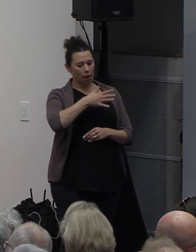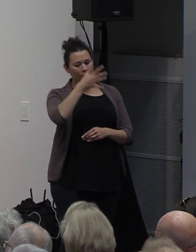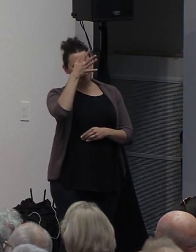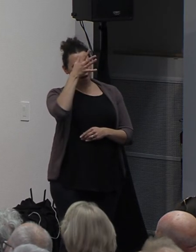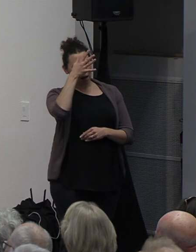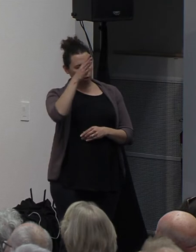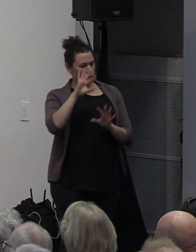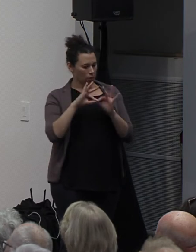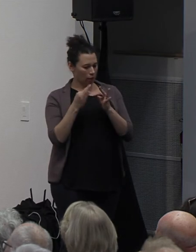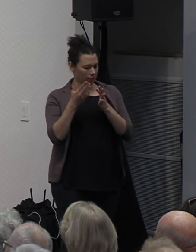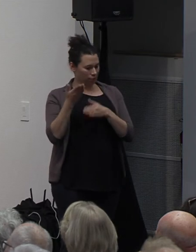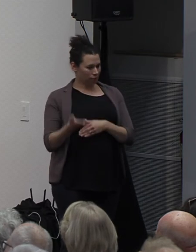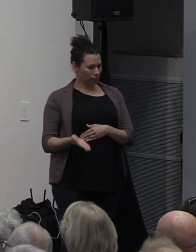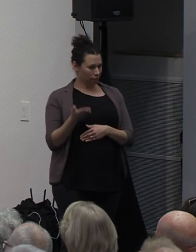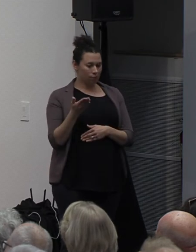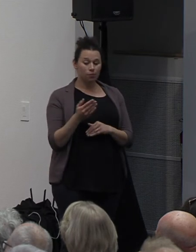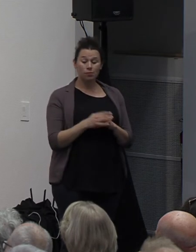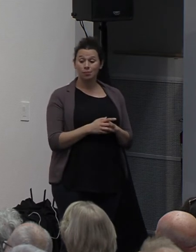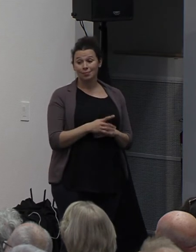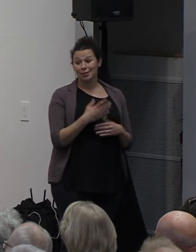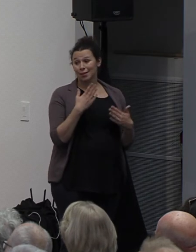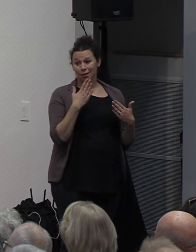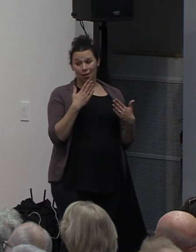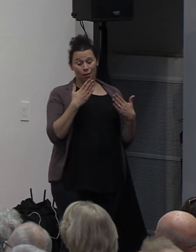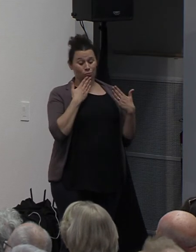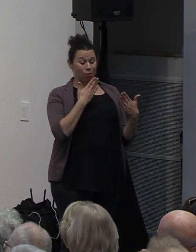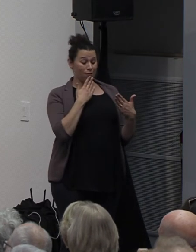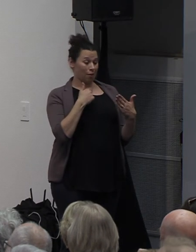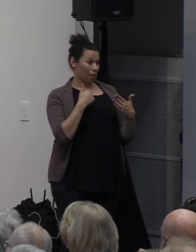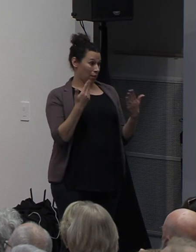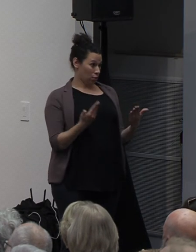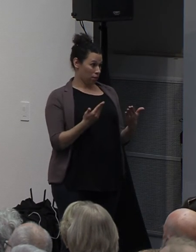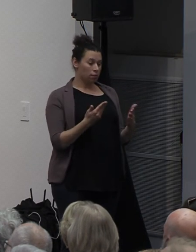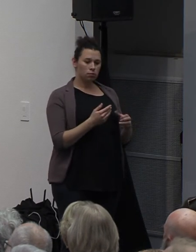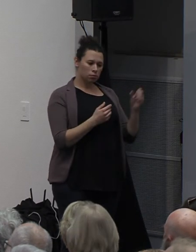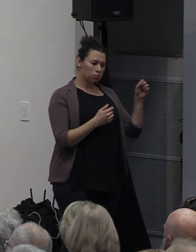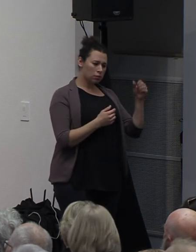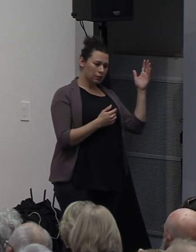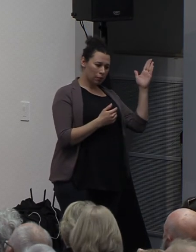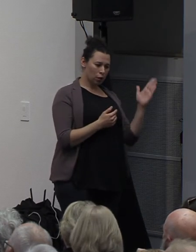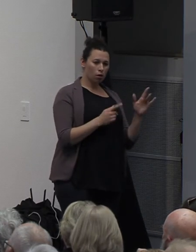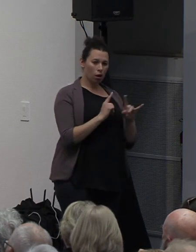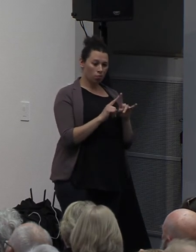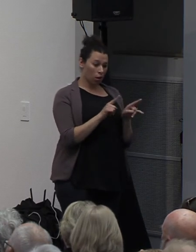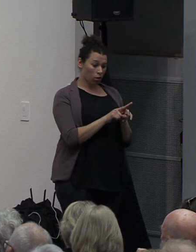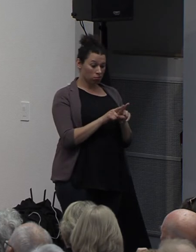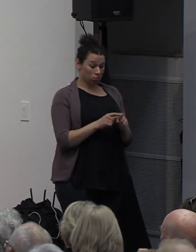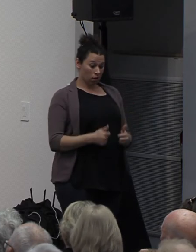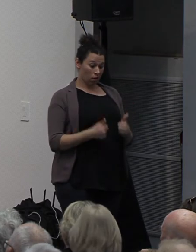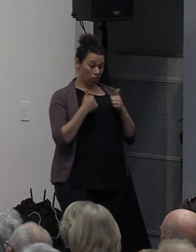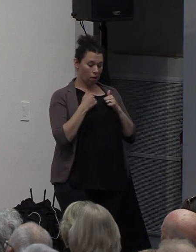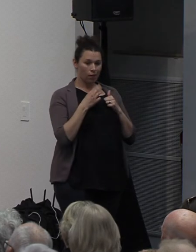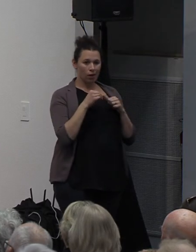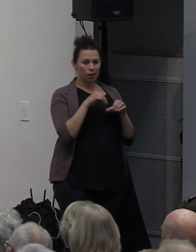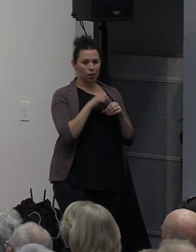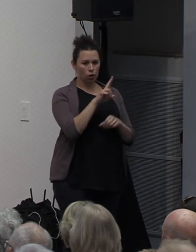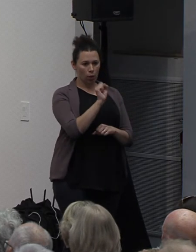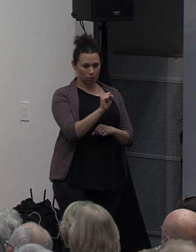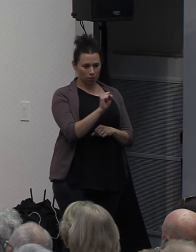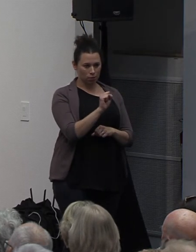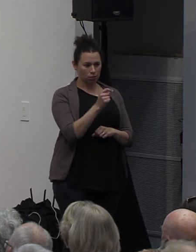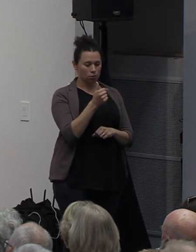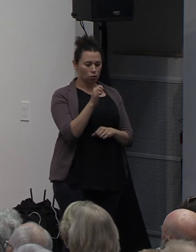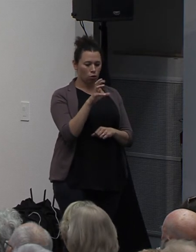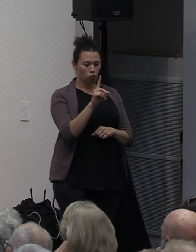grateful to be before you today, not just as a speaker this evening, but alive, and in the United States as a grandchild